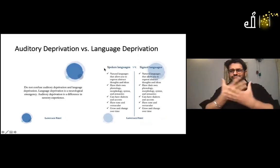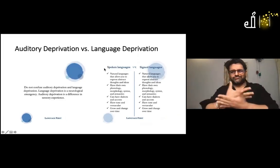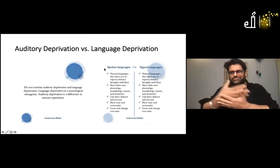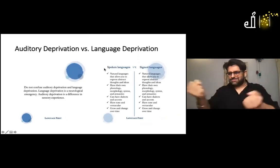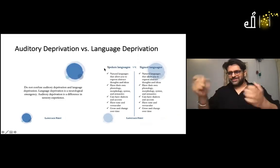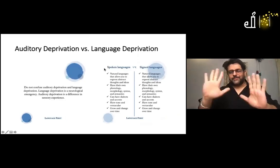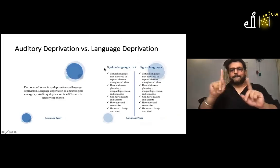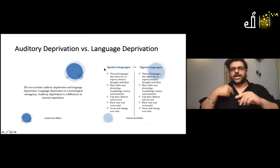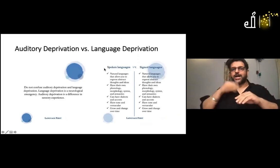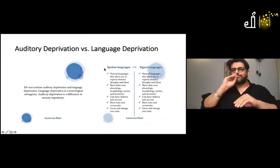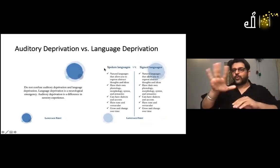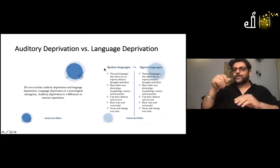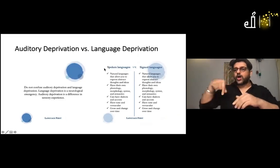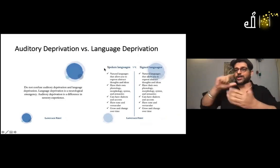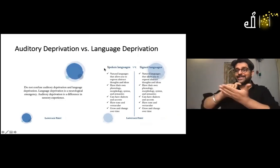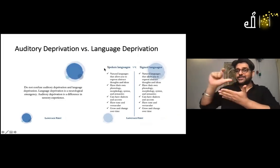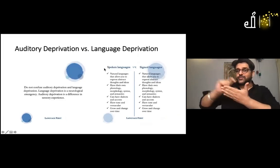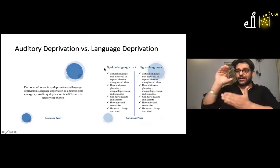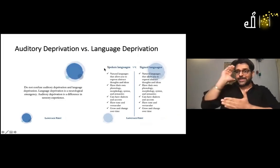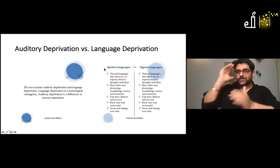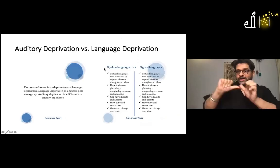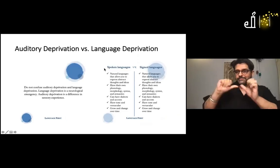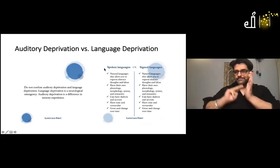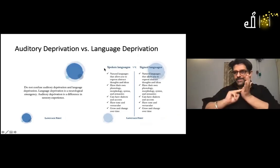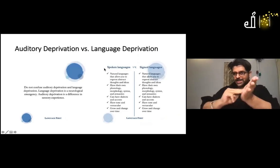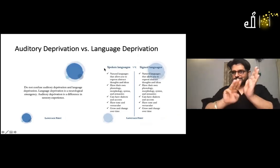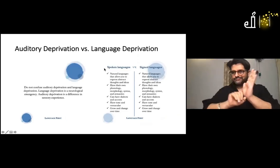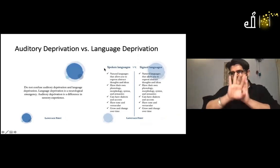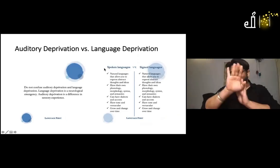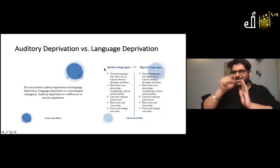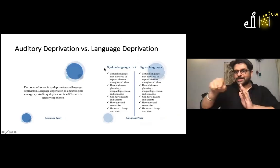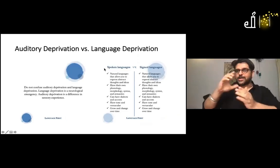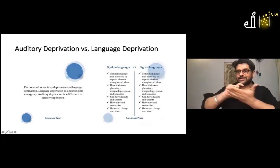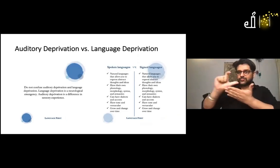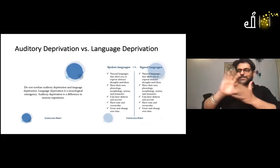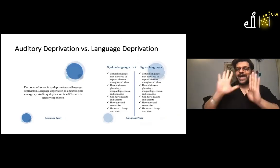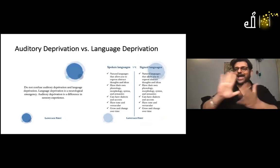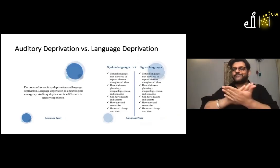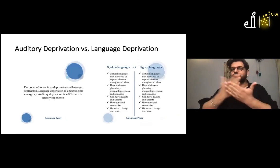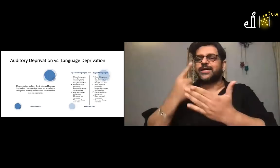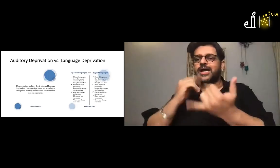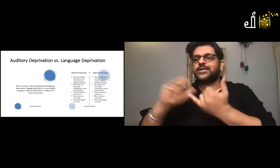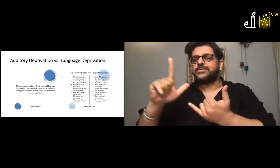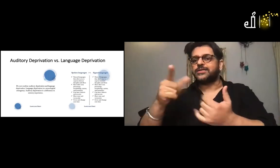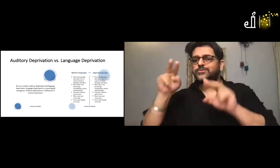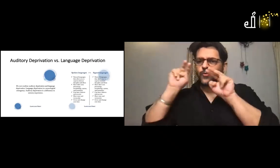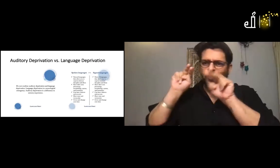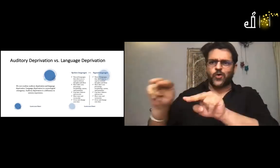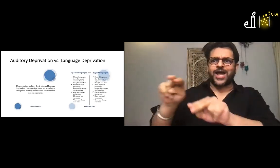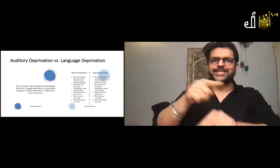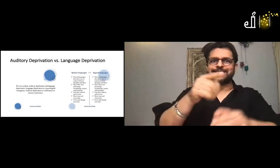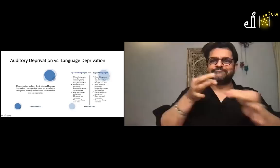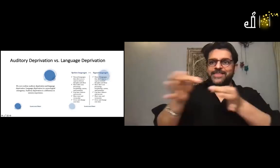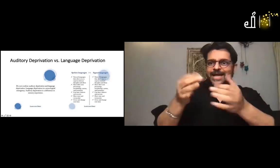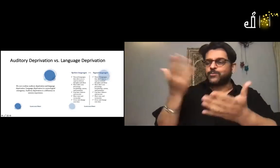So I know the time is up, and let me just inform that Hear a Million has an Instagram page, and we are